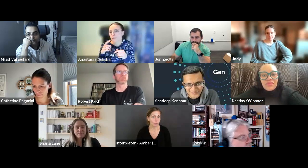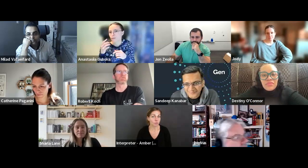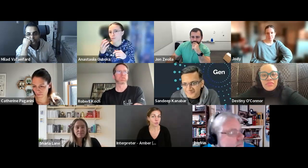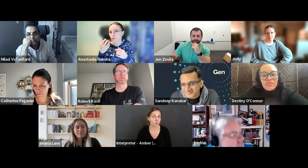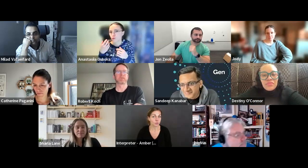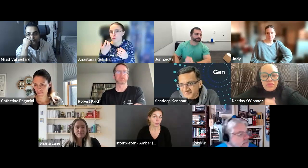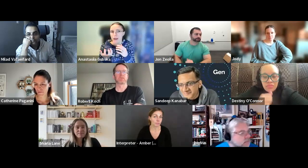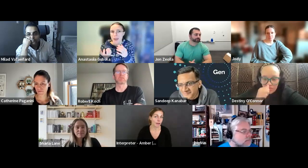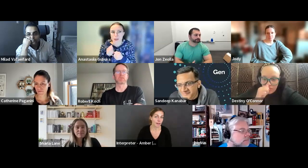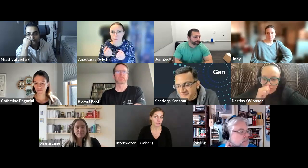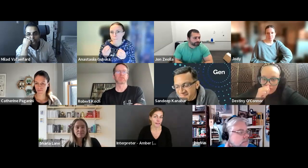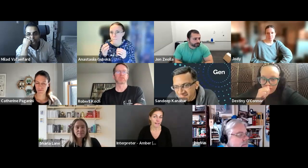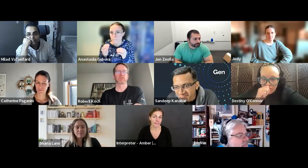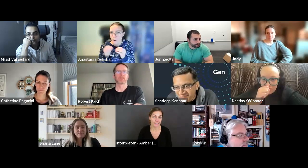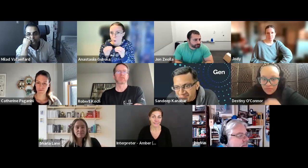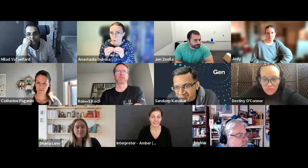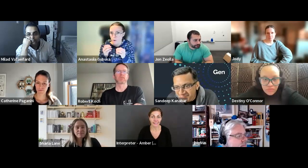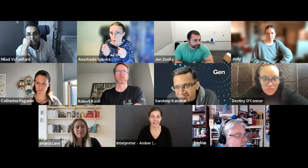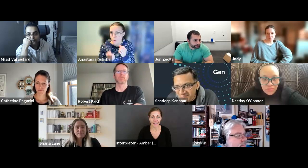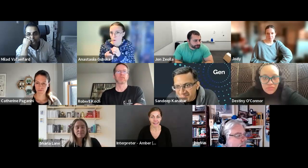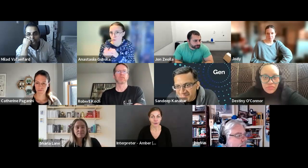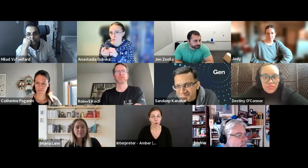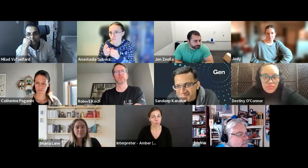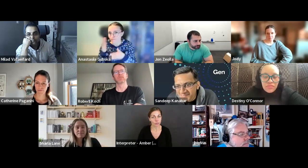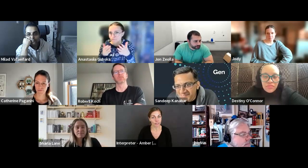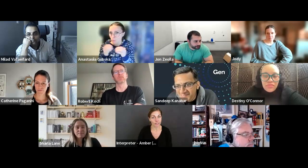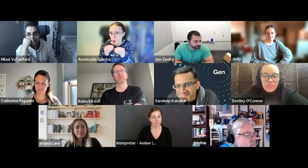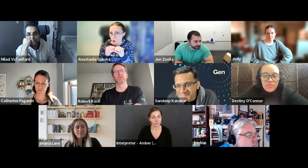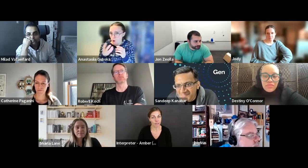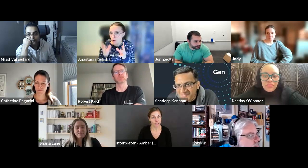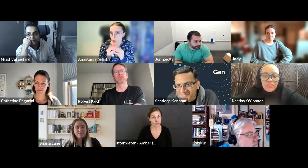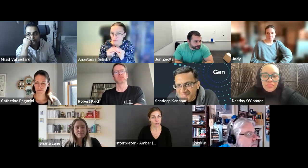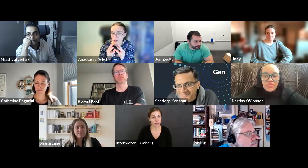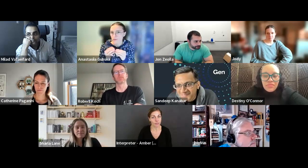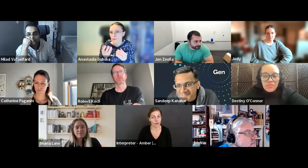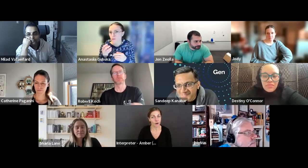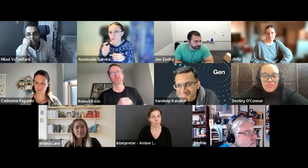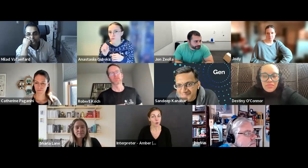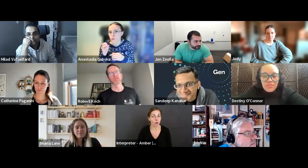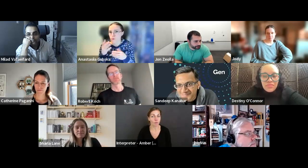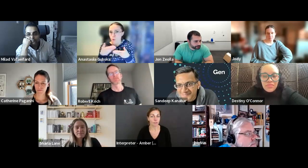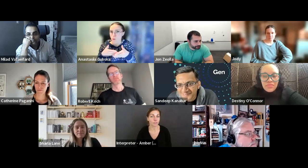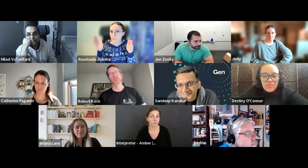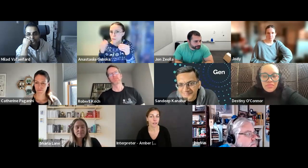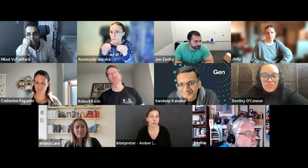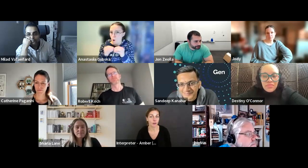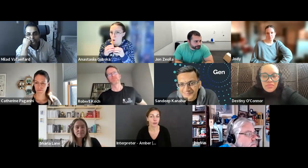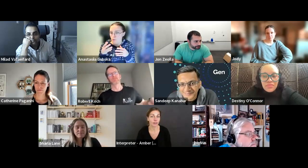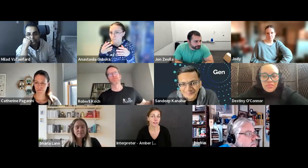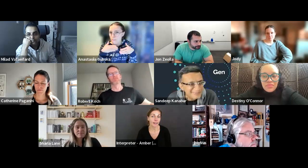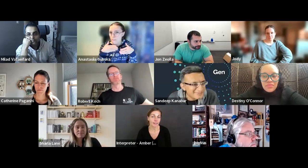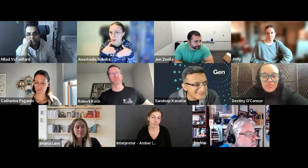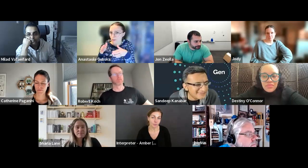we'll be able to impact that. And hopefully make it so that there are more conferences that